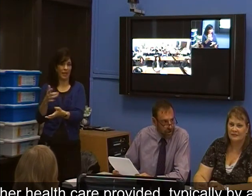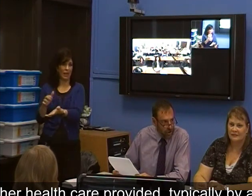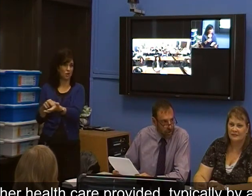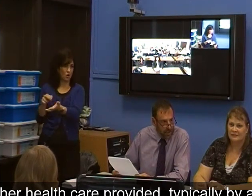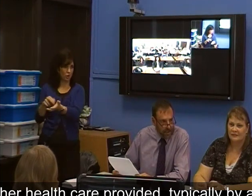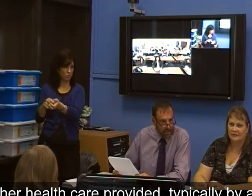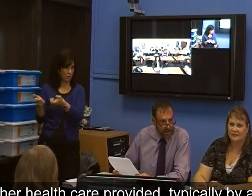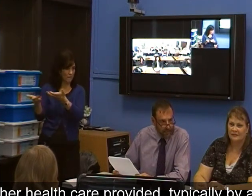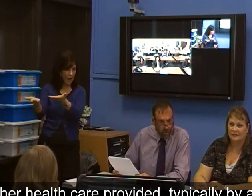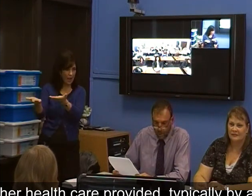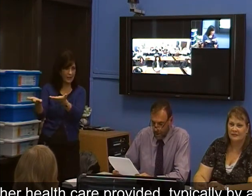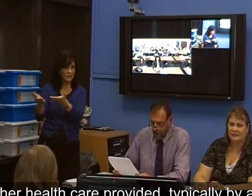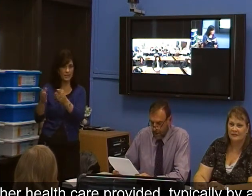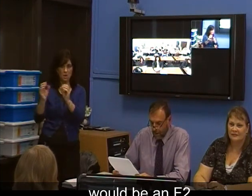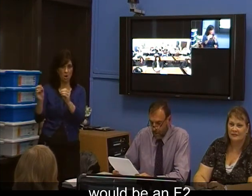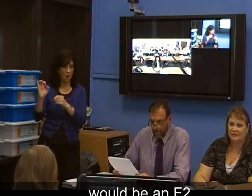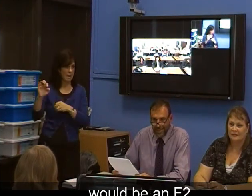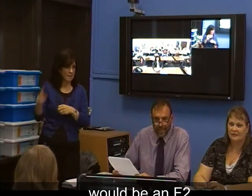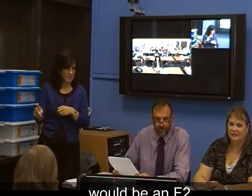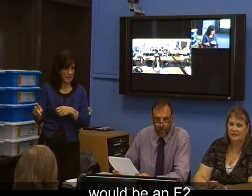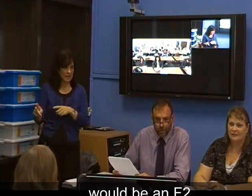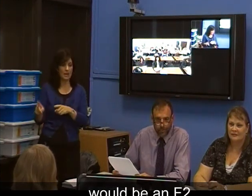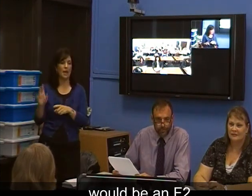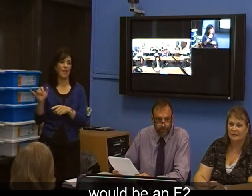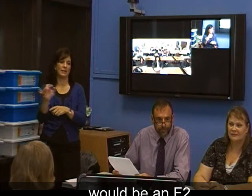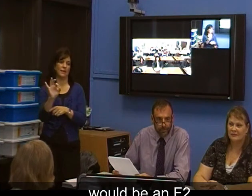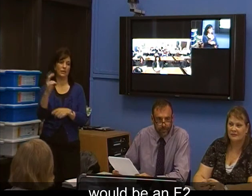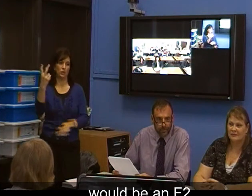is no IEP for, would be an F2.